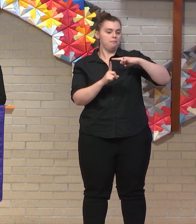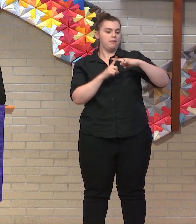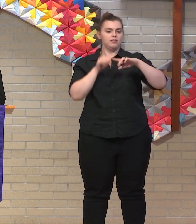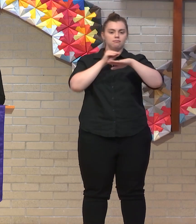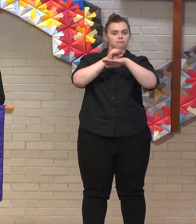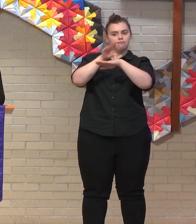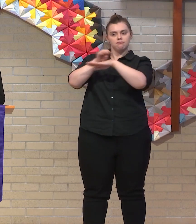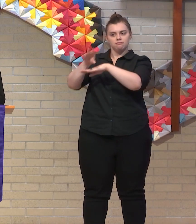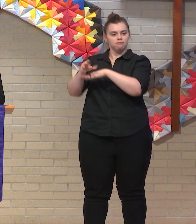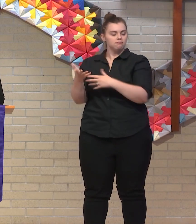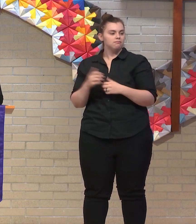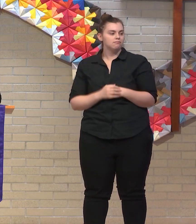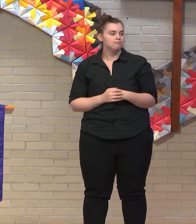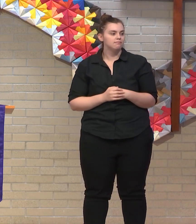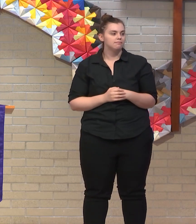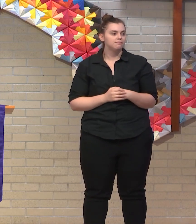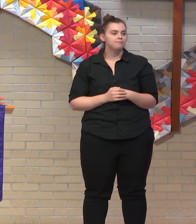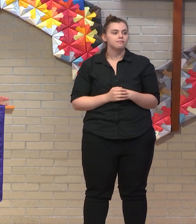positive regard?